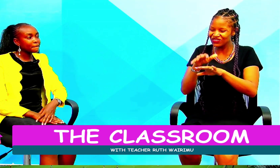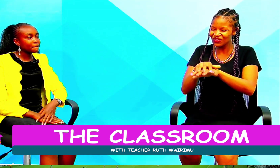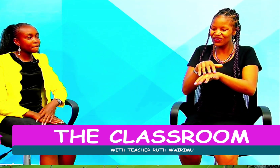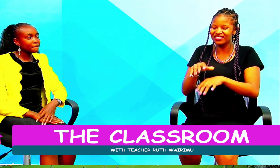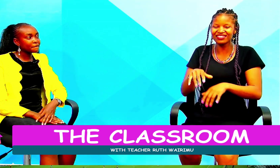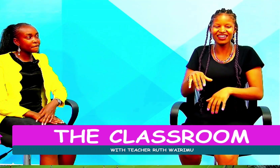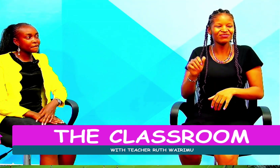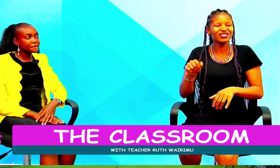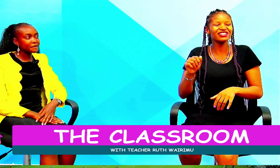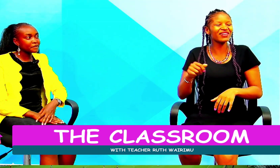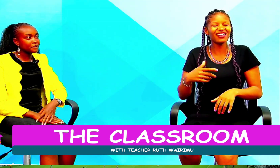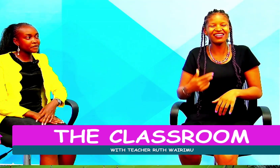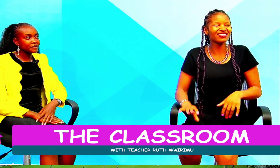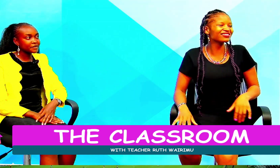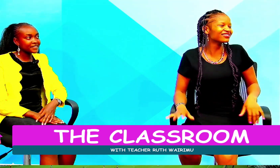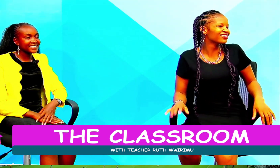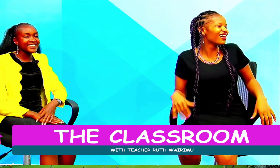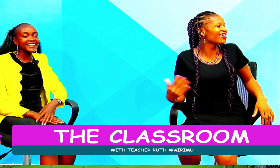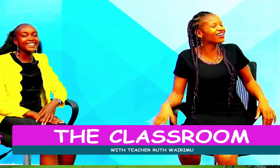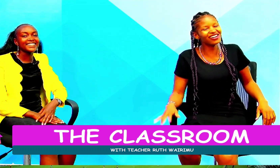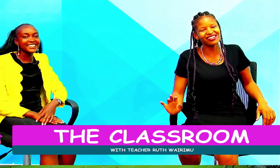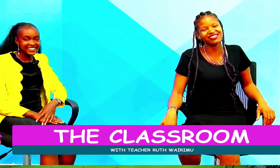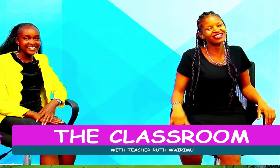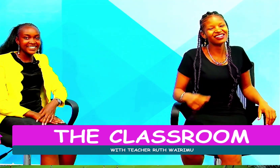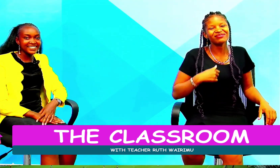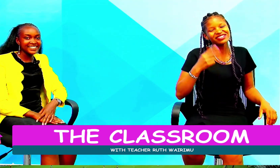me, I don't